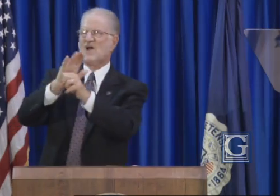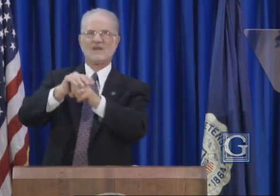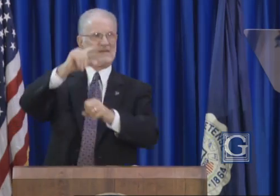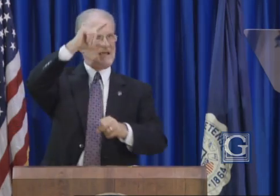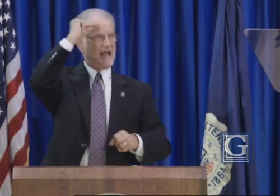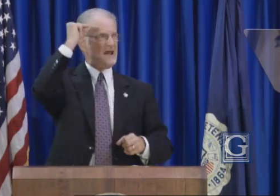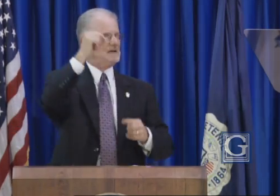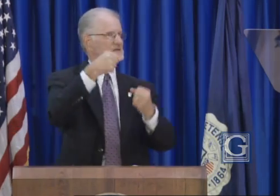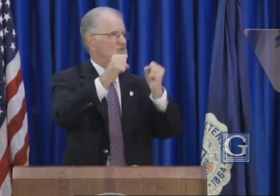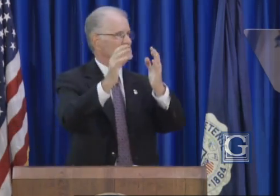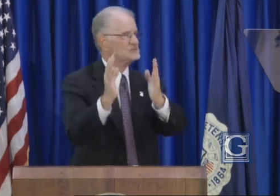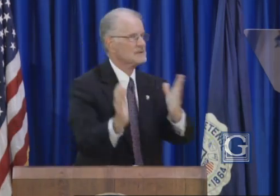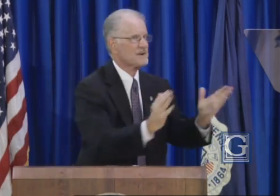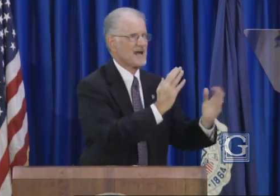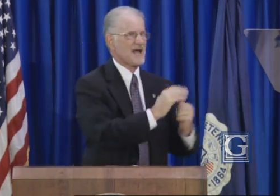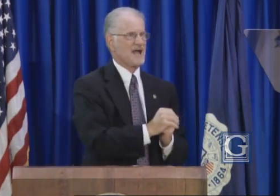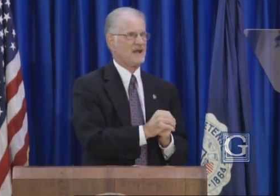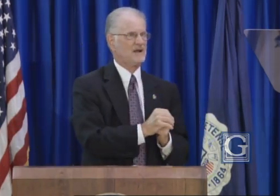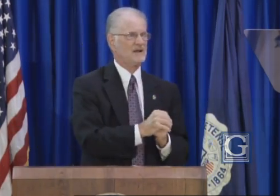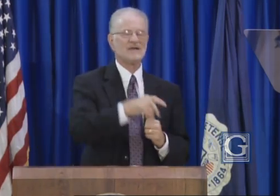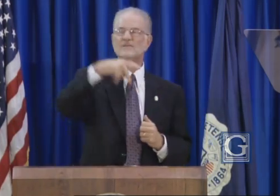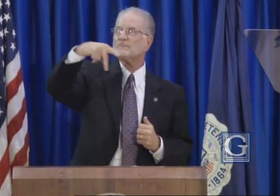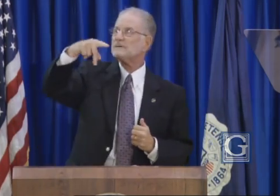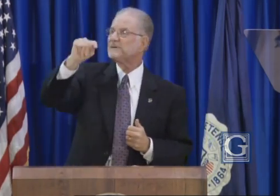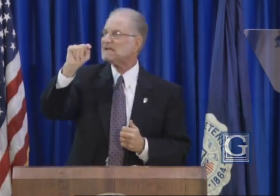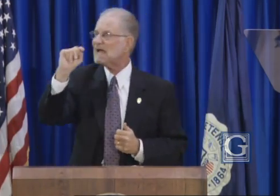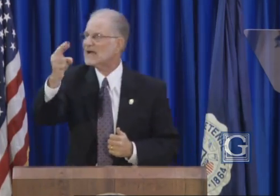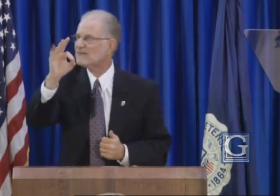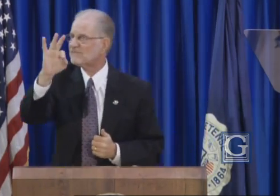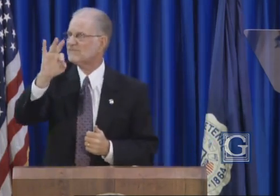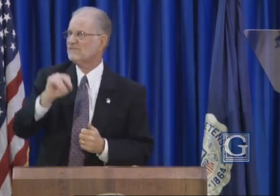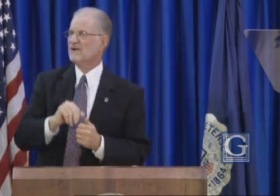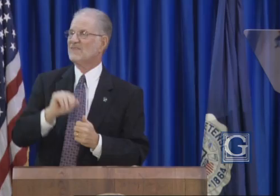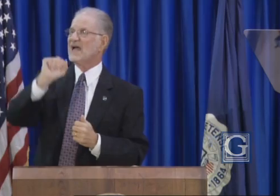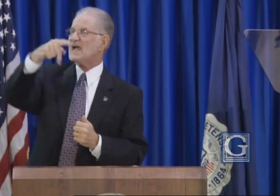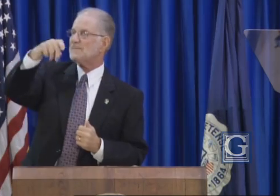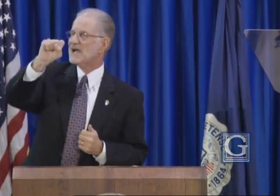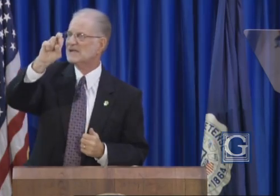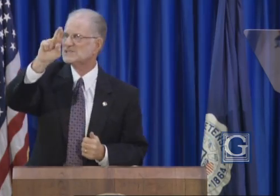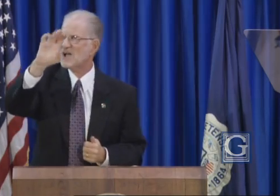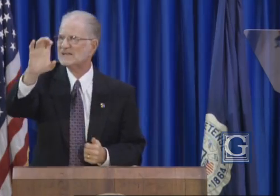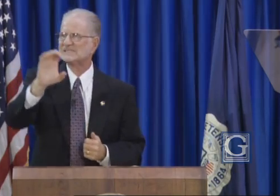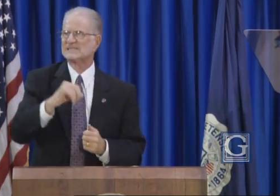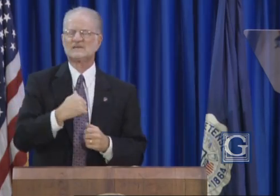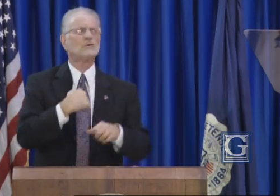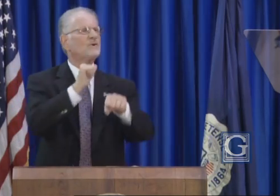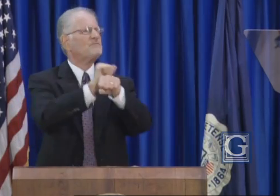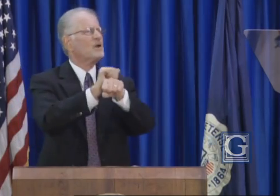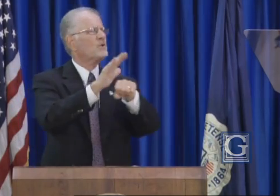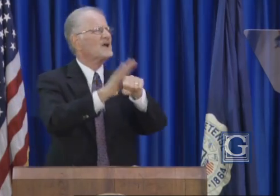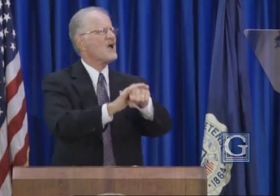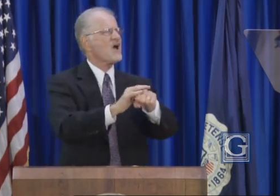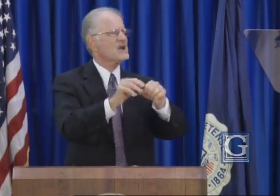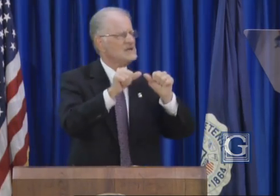We've been working very carefully on the Gallaudet Strategic Plan, the PPTF, and the